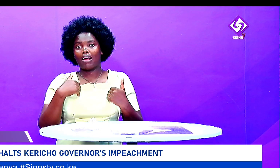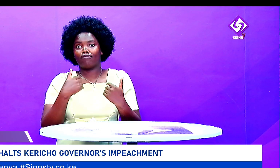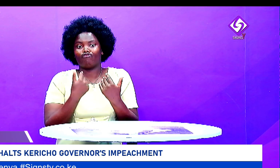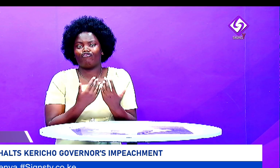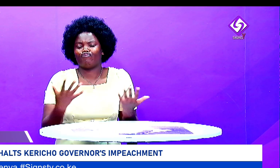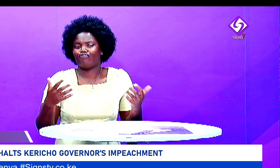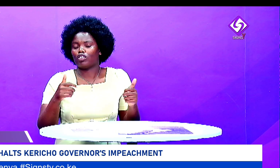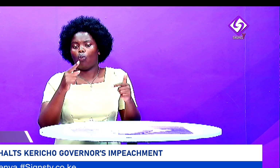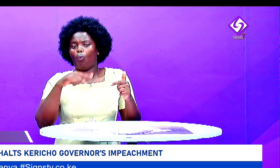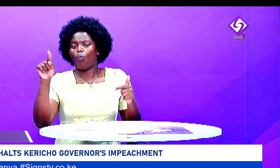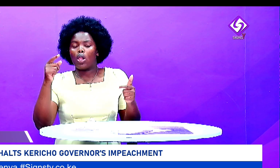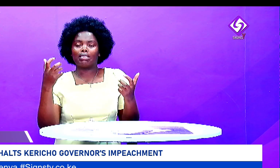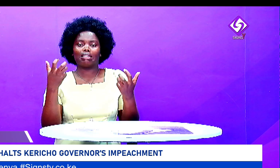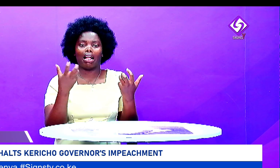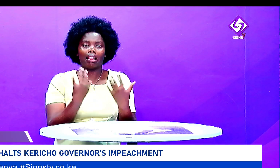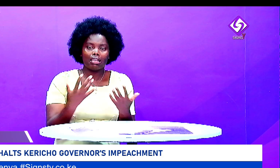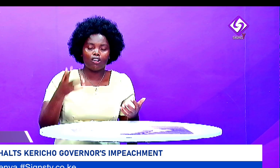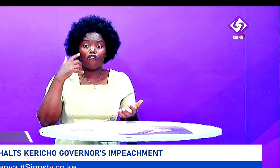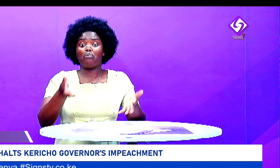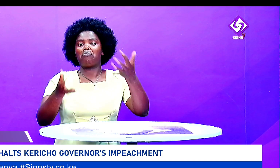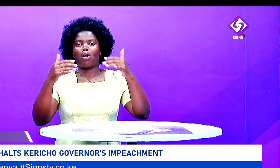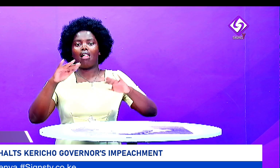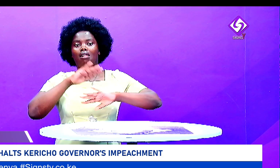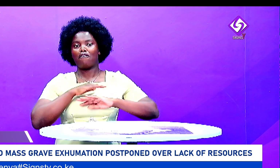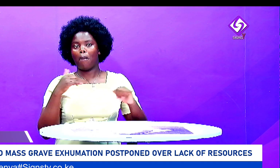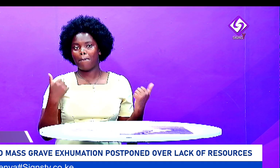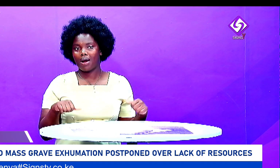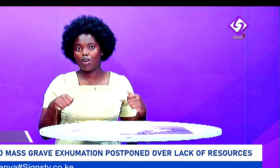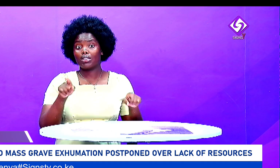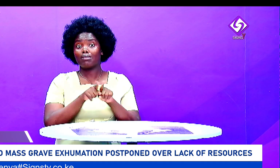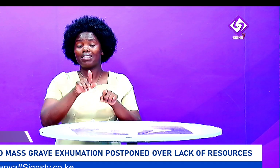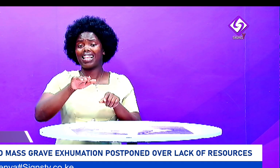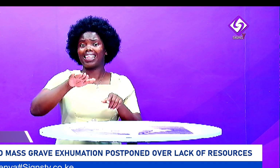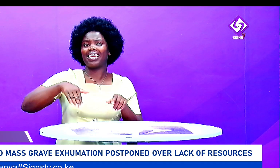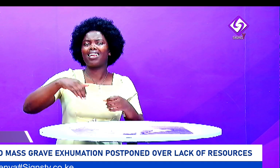be determined due to a shortage of personnel and equipment.